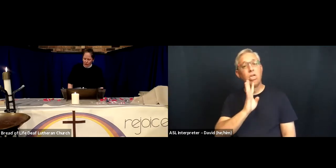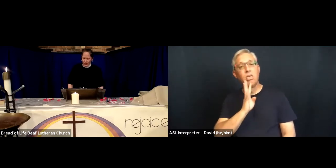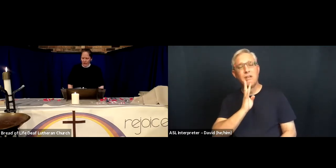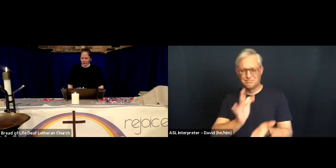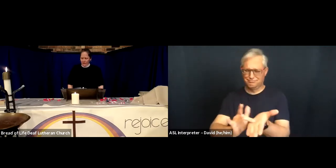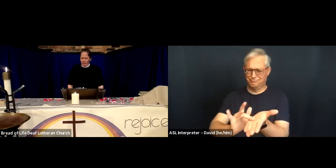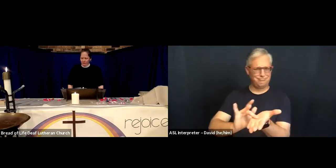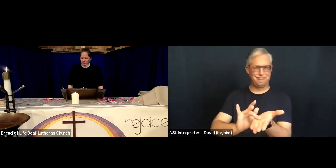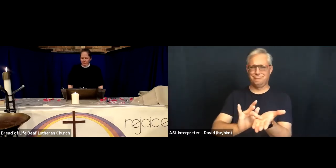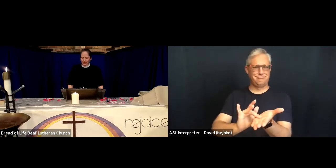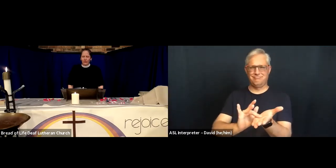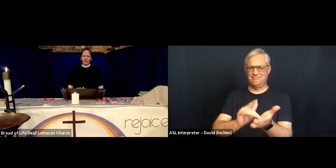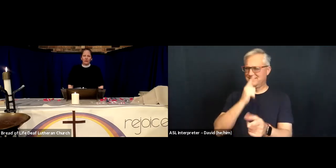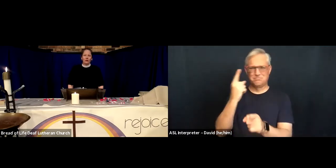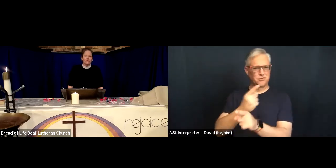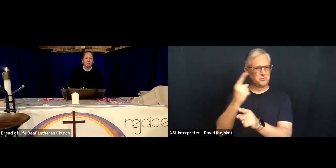I'm preaching about.